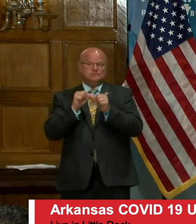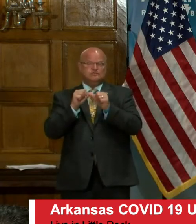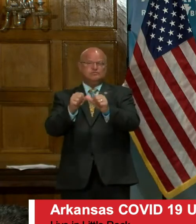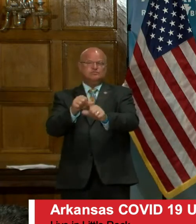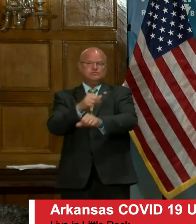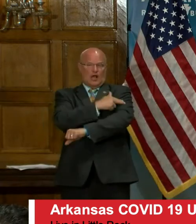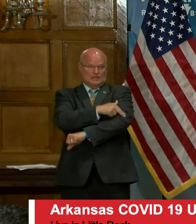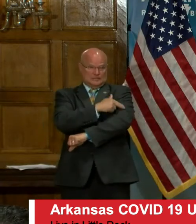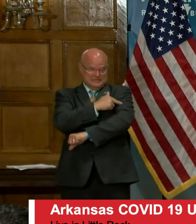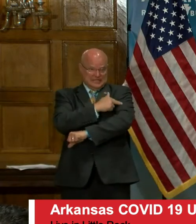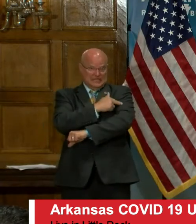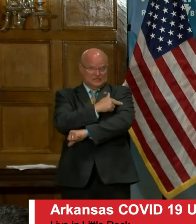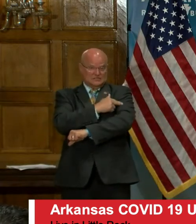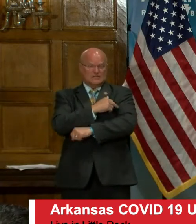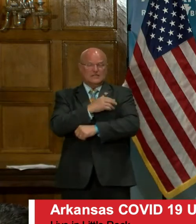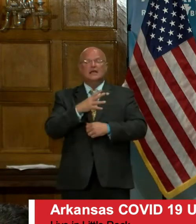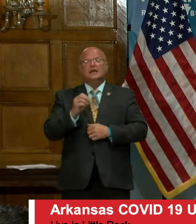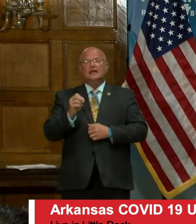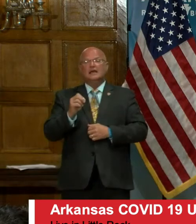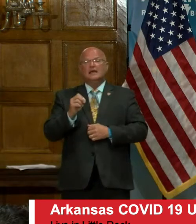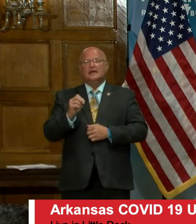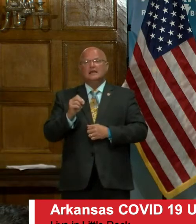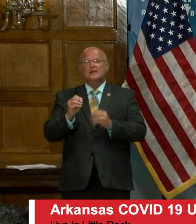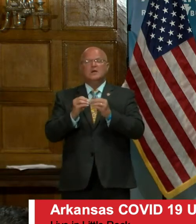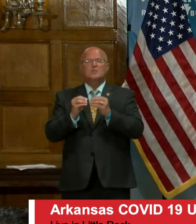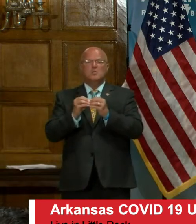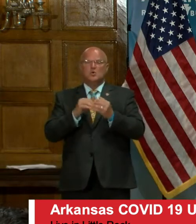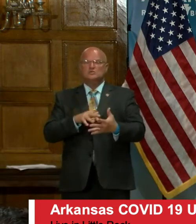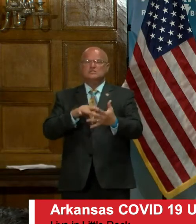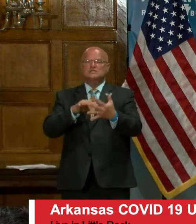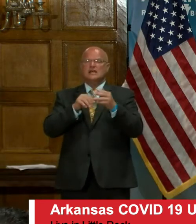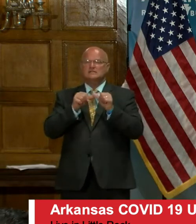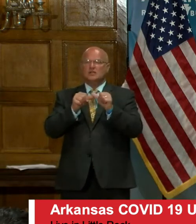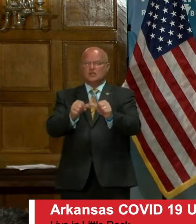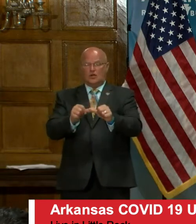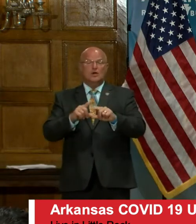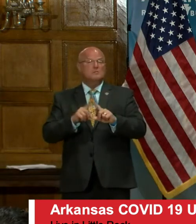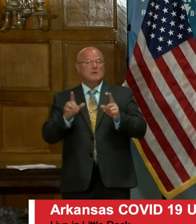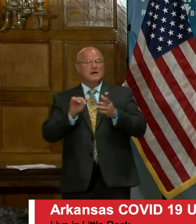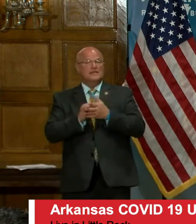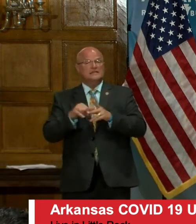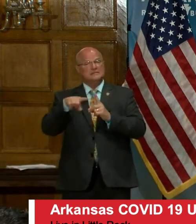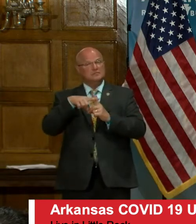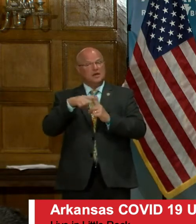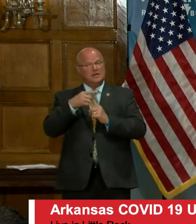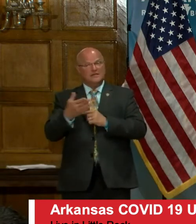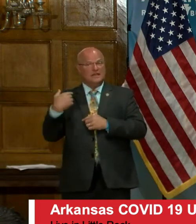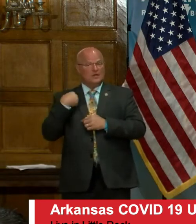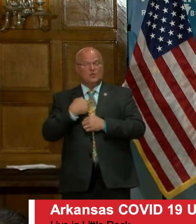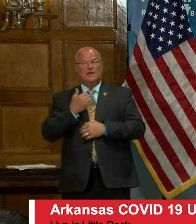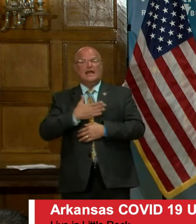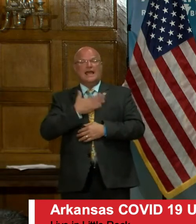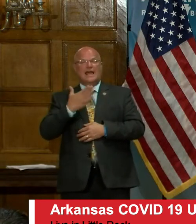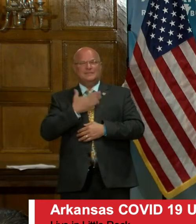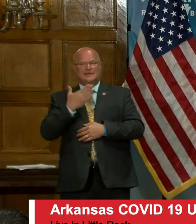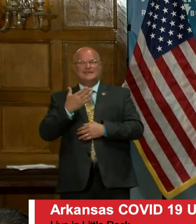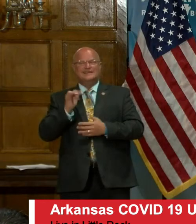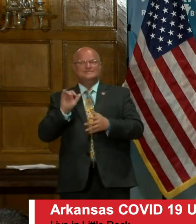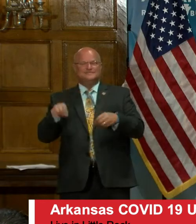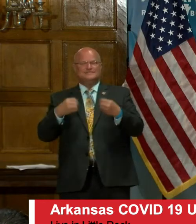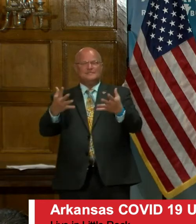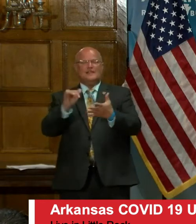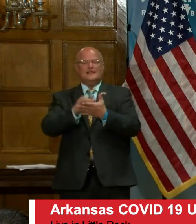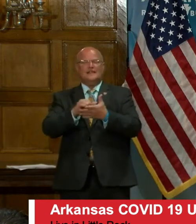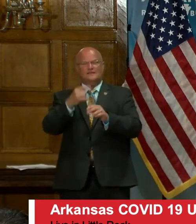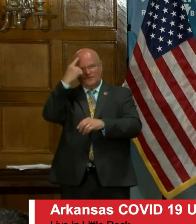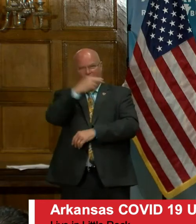of hospitalizations, and more studies are ongoing. But that's a very positive thing. We're very glad to be able to provide